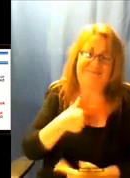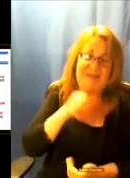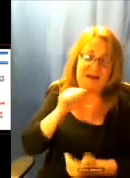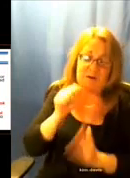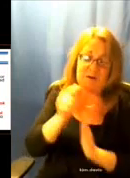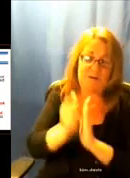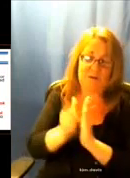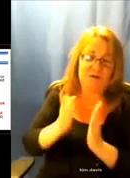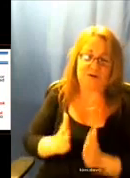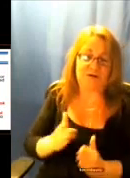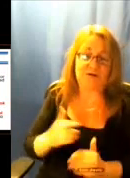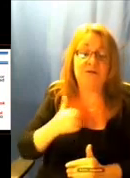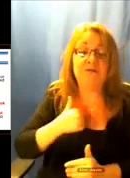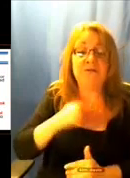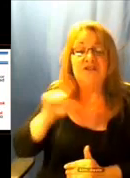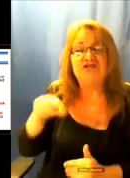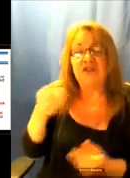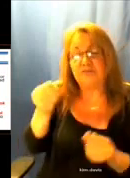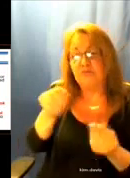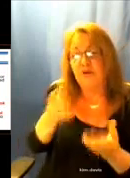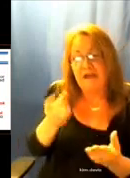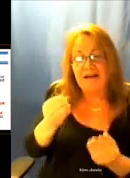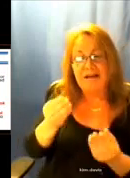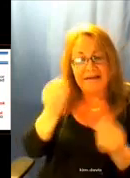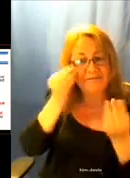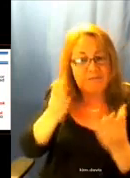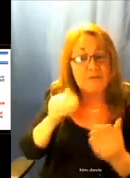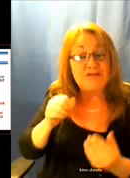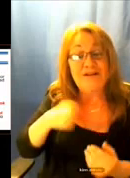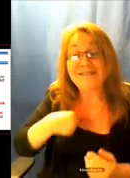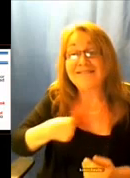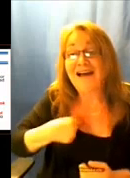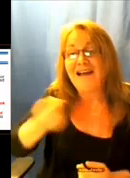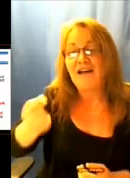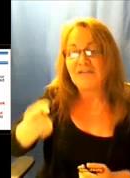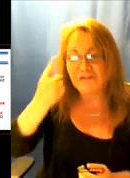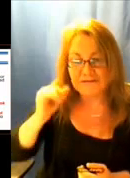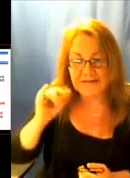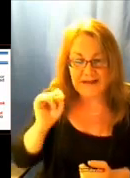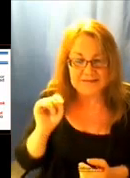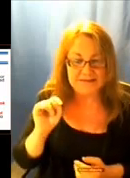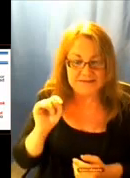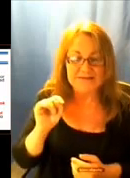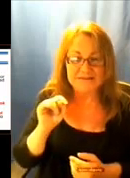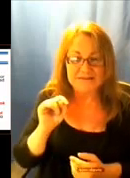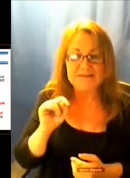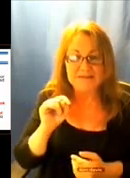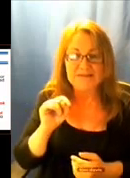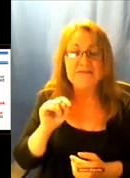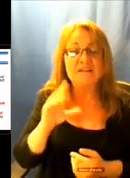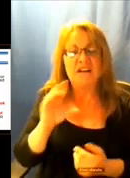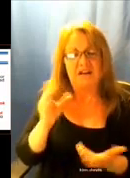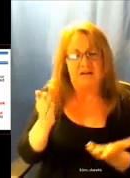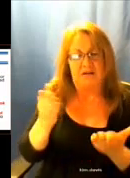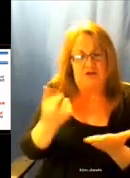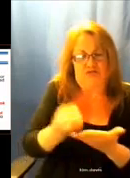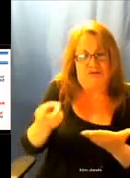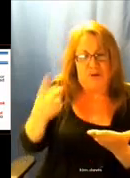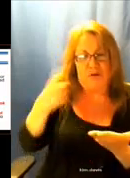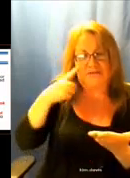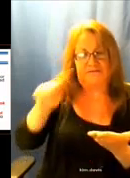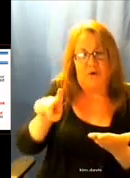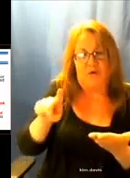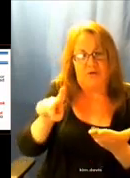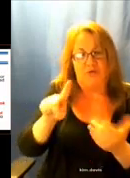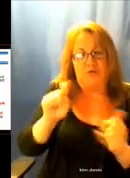you any legal advice. That is not our intent. I am not an attorney. I am just providing you information that is